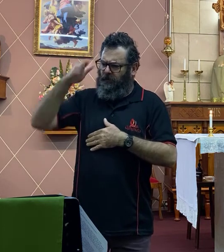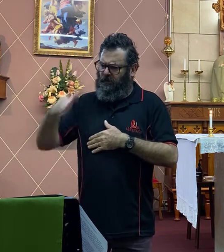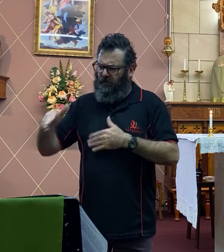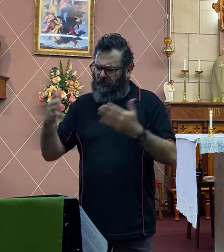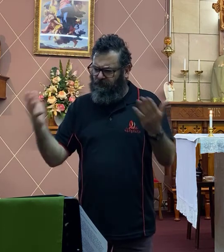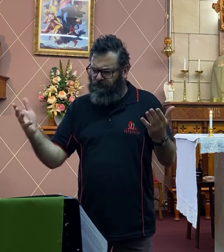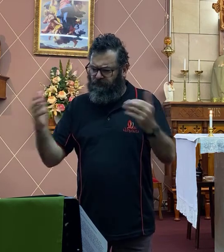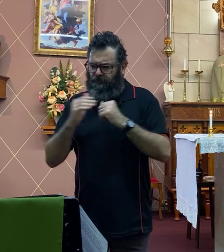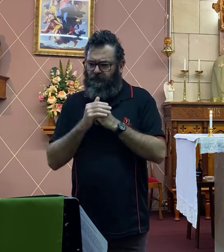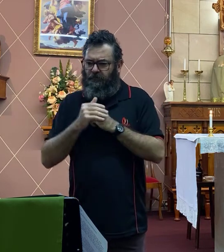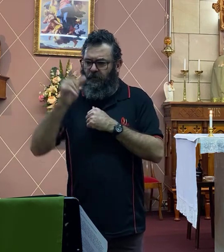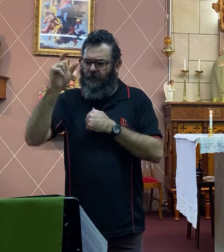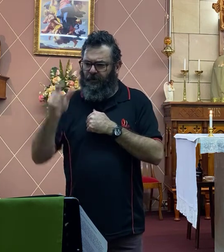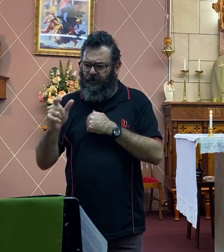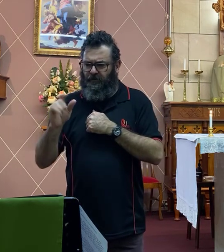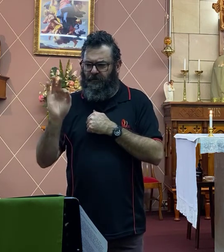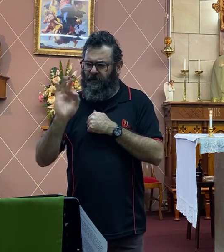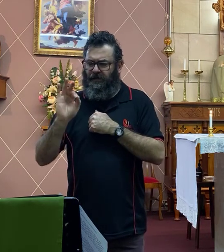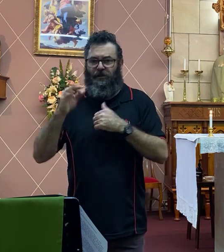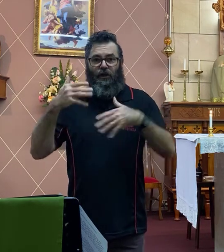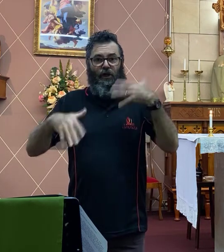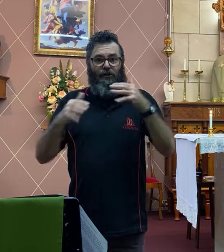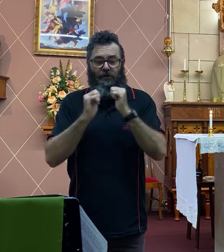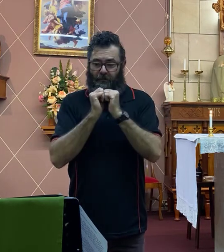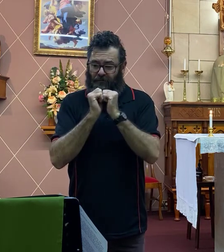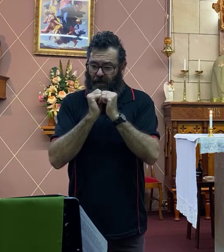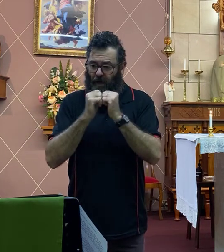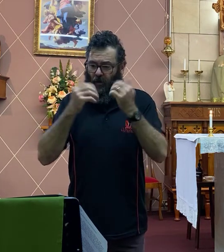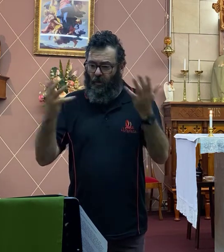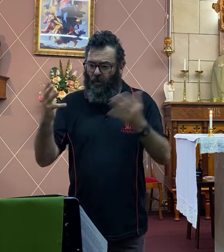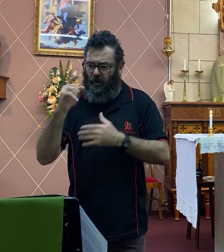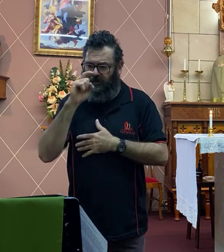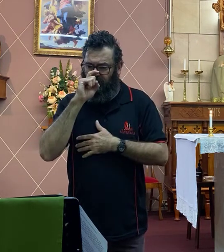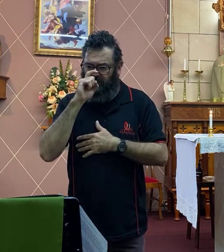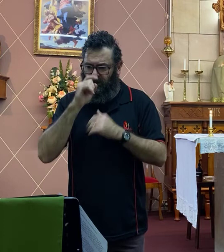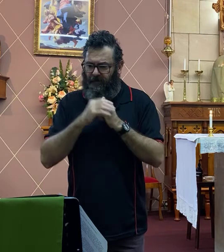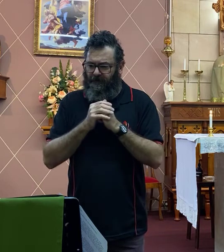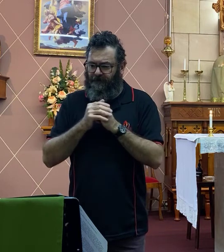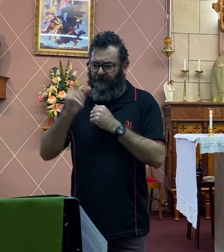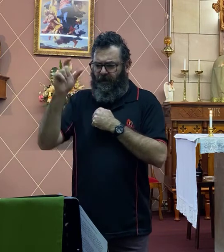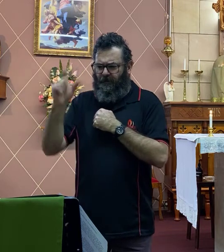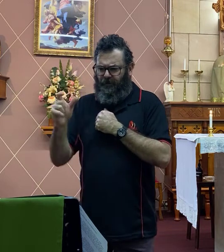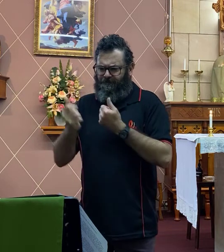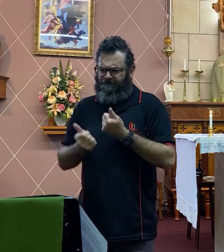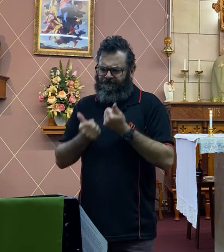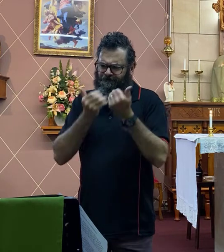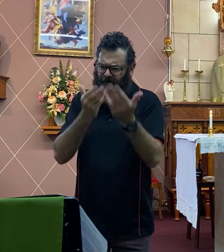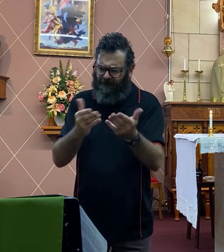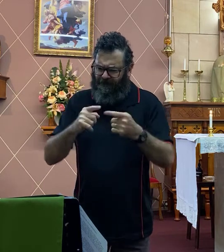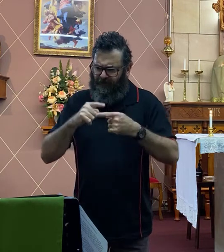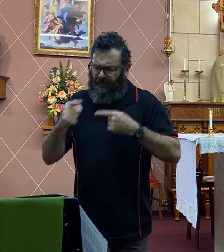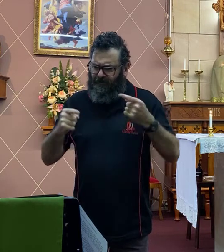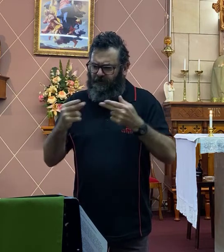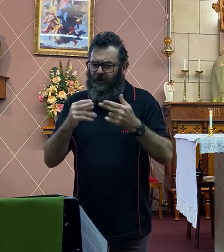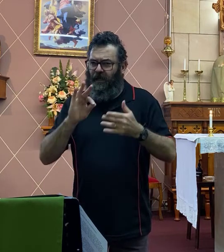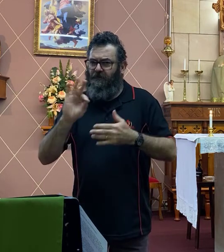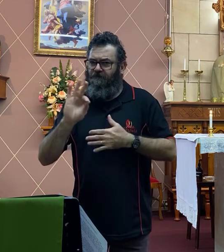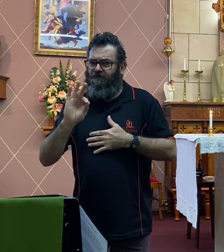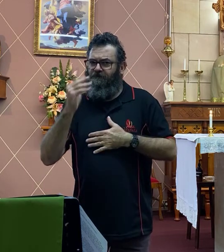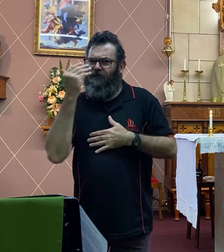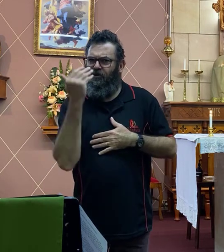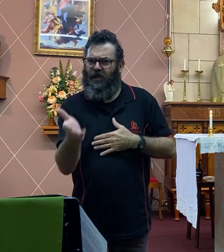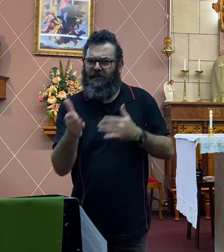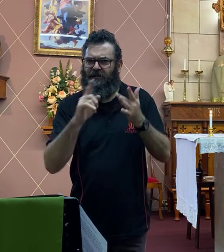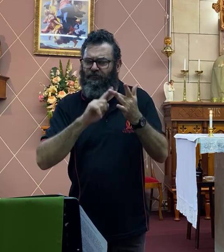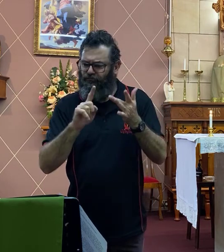Lord, who can live on your holy mountain? A person that does not hurt brother or sister? A person that lends